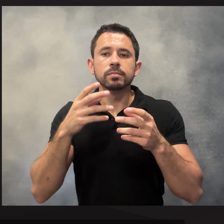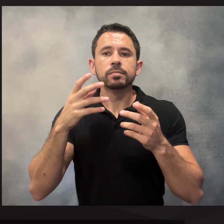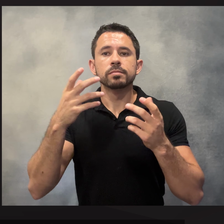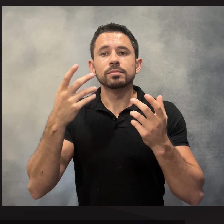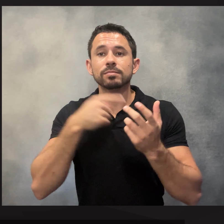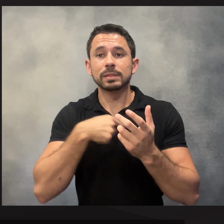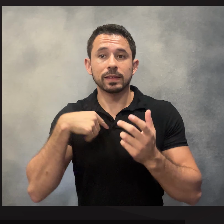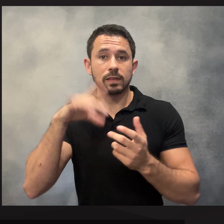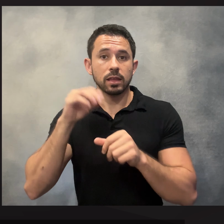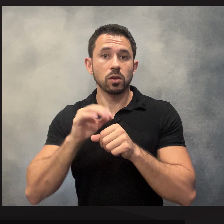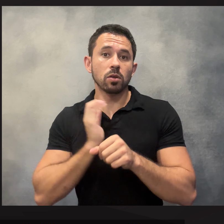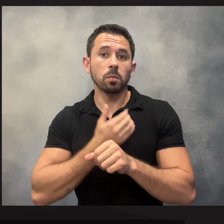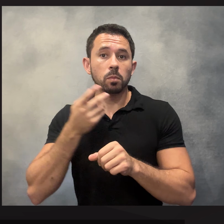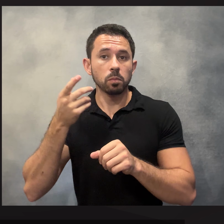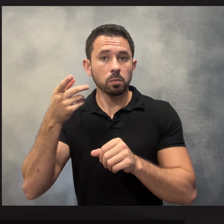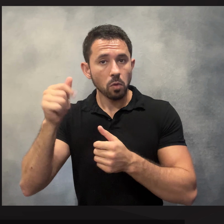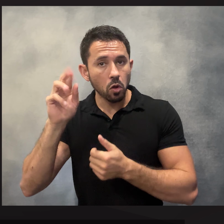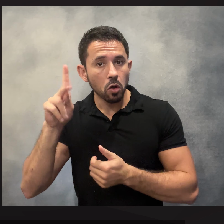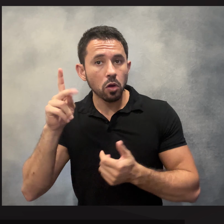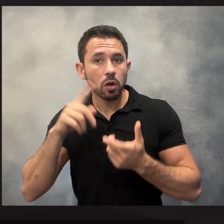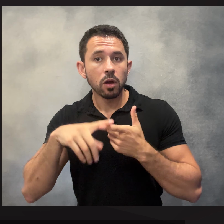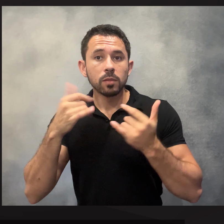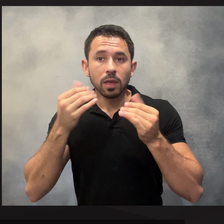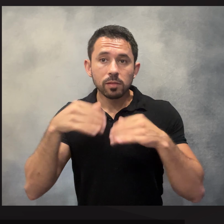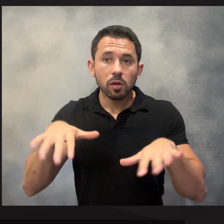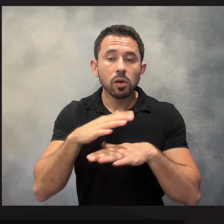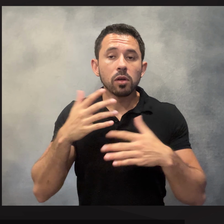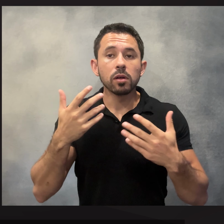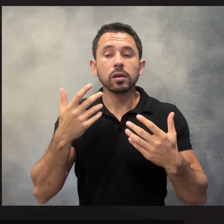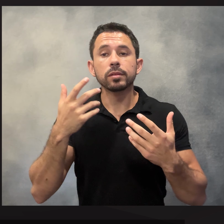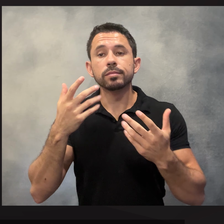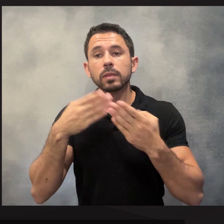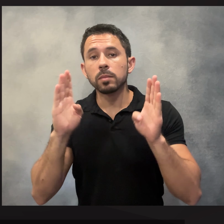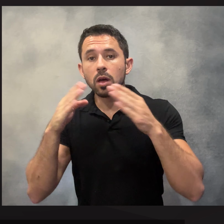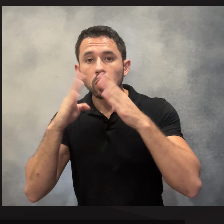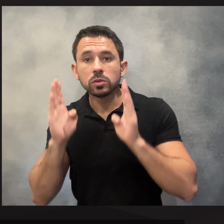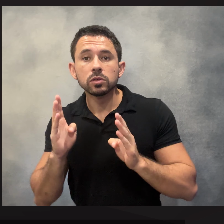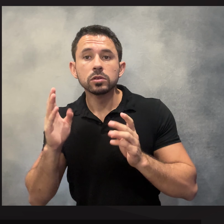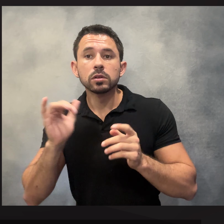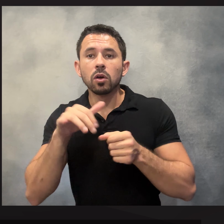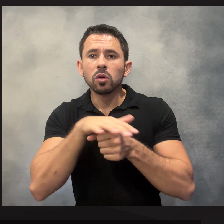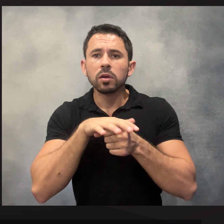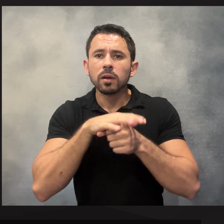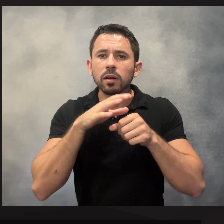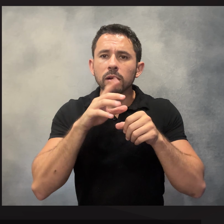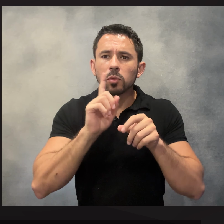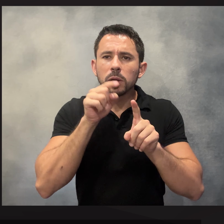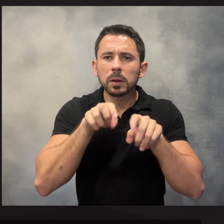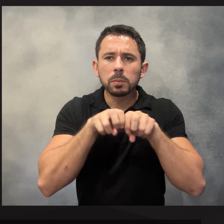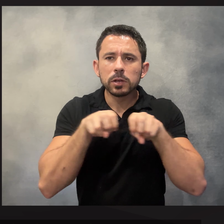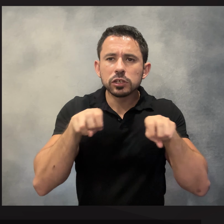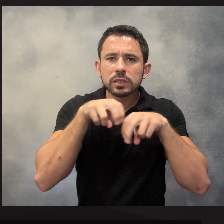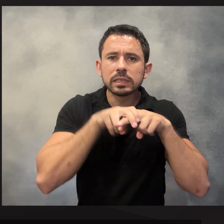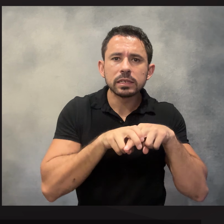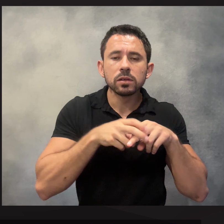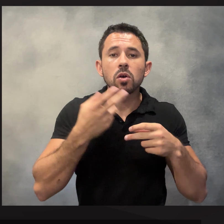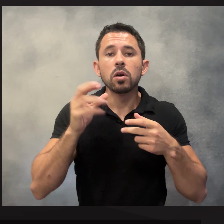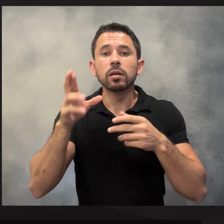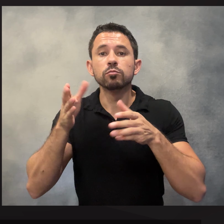and public housing, such as the location of benches, street lamps, trash